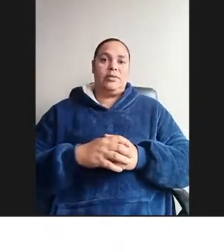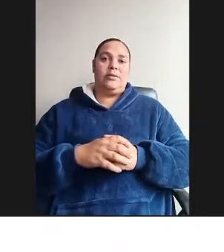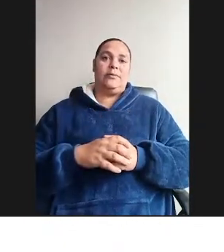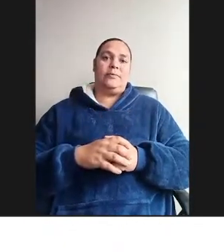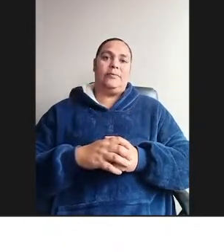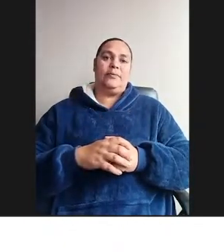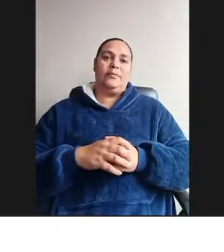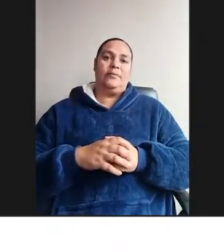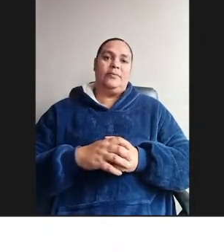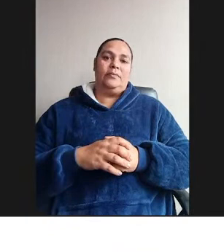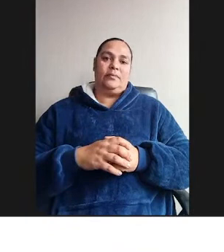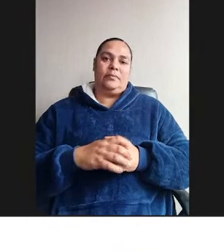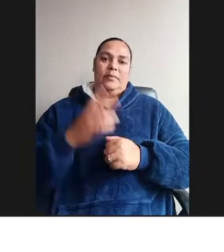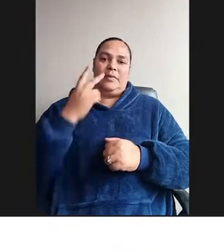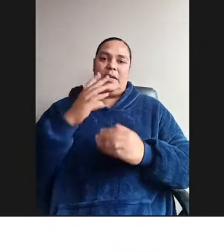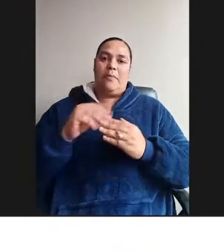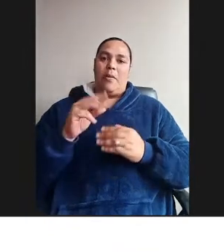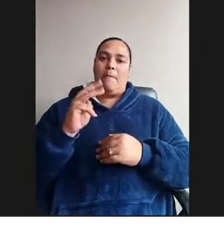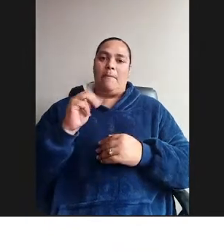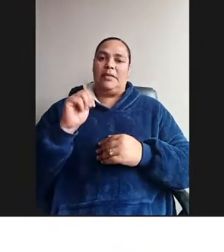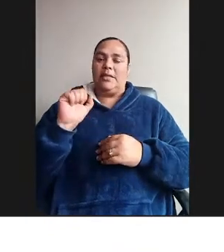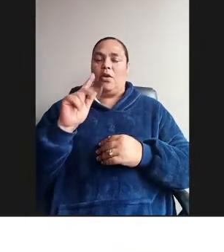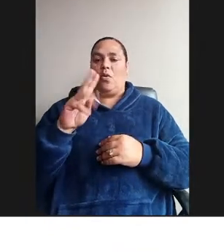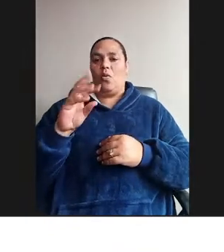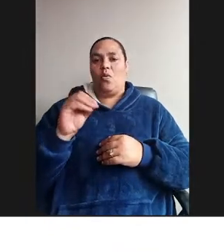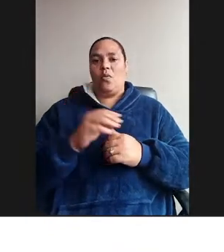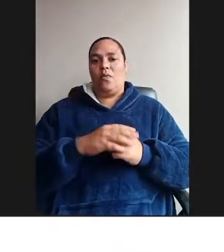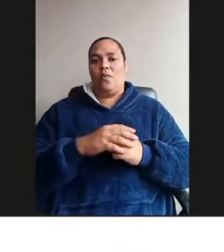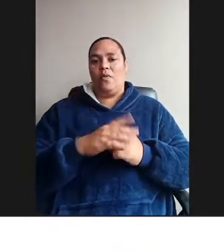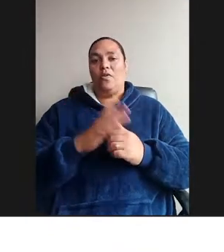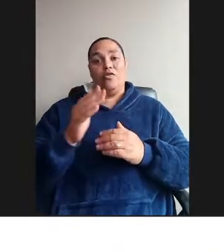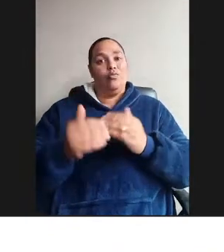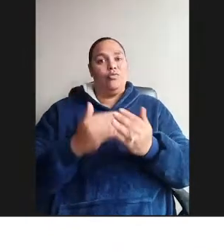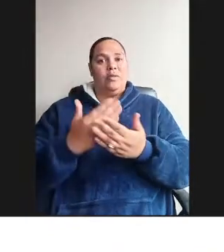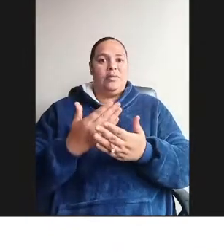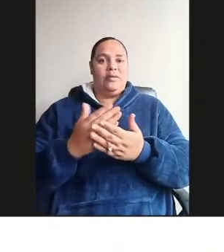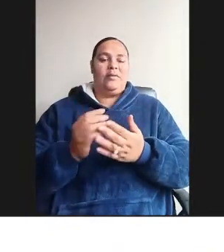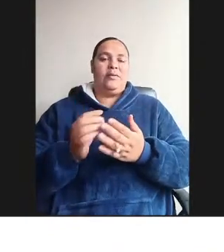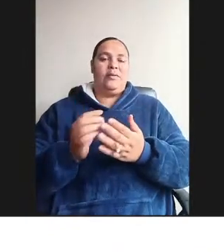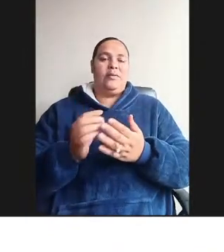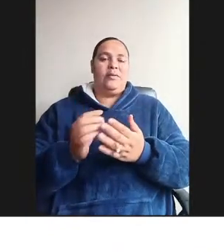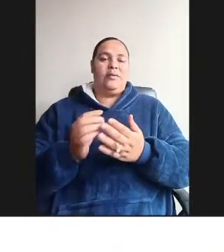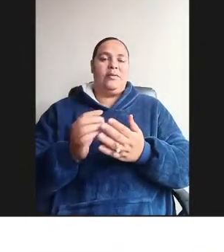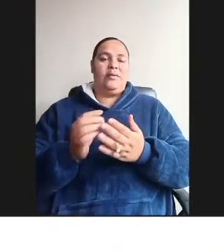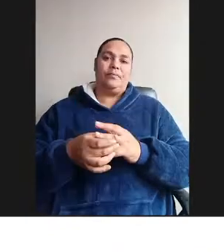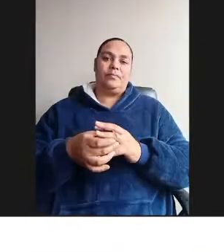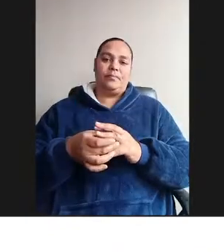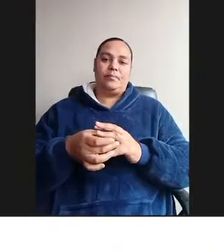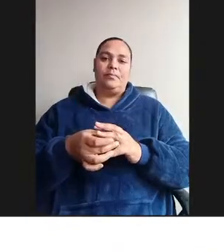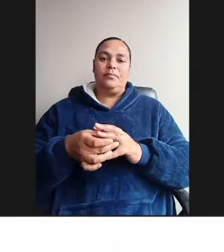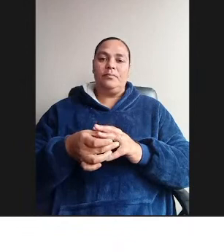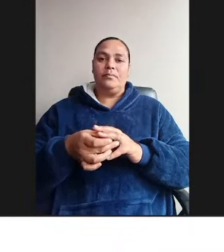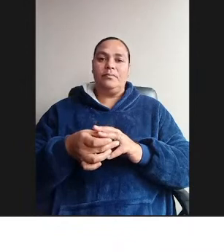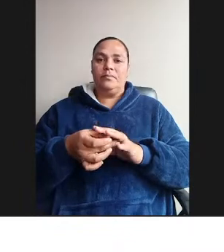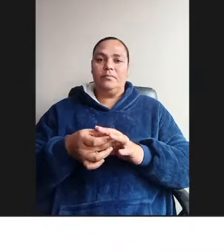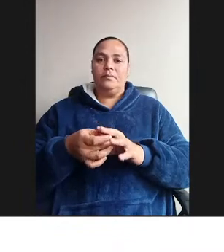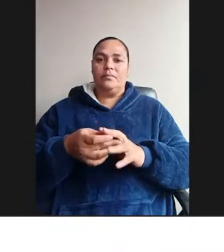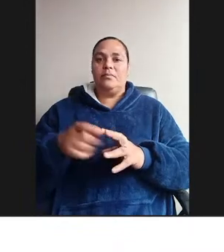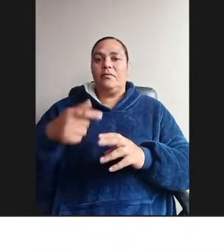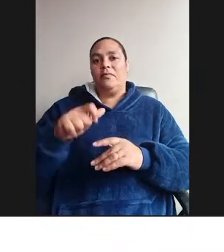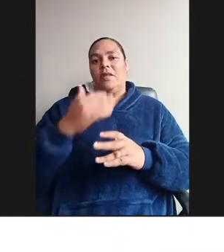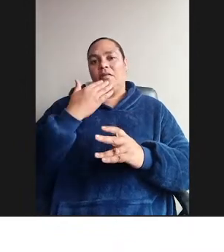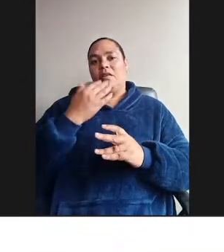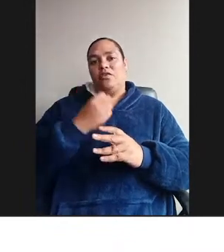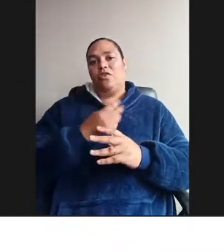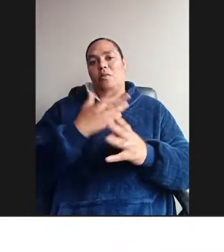I see Member Maseko. You may proceed. Chair, thank you very much. And also